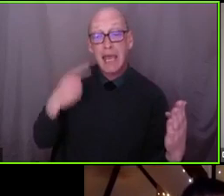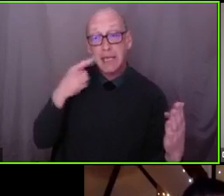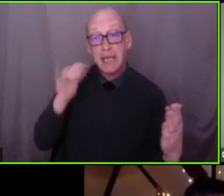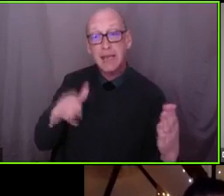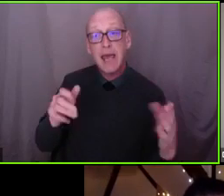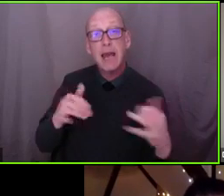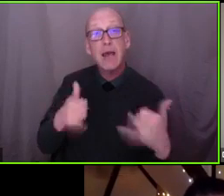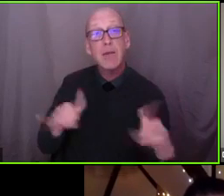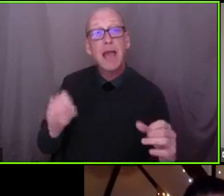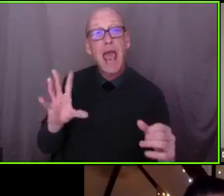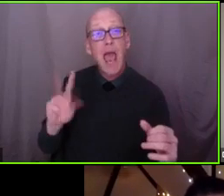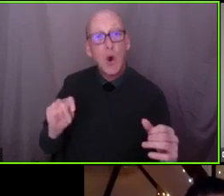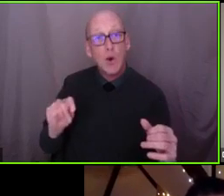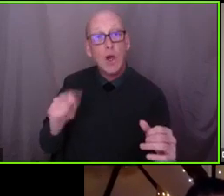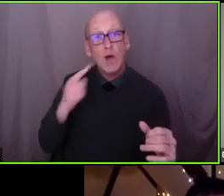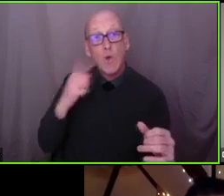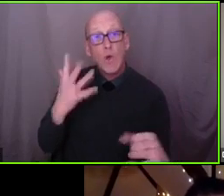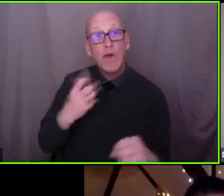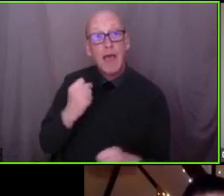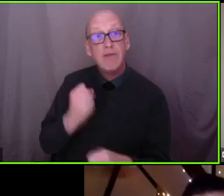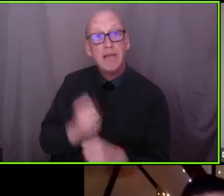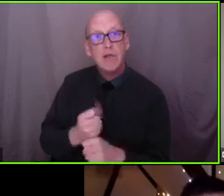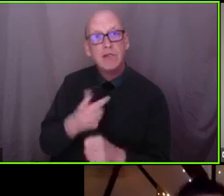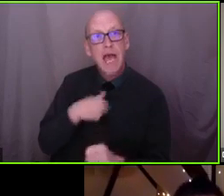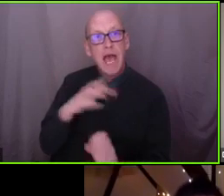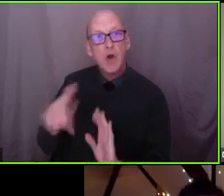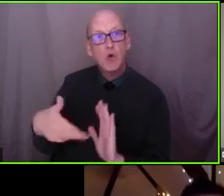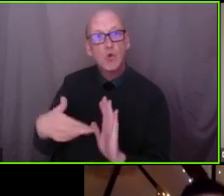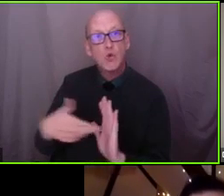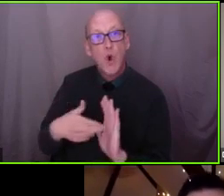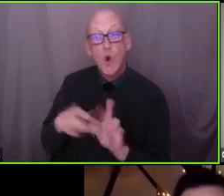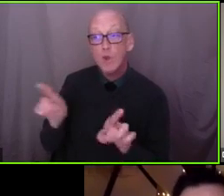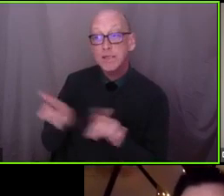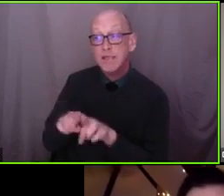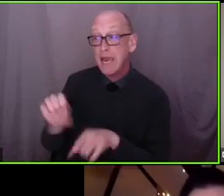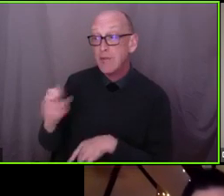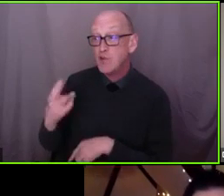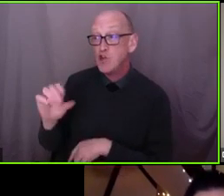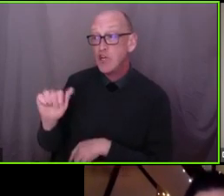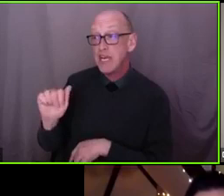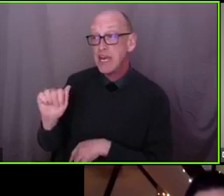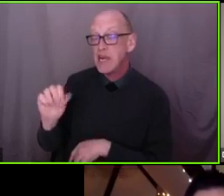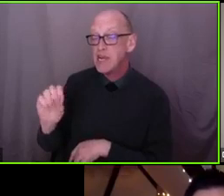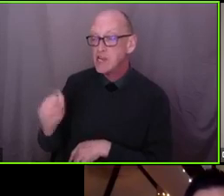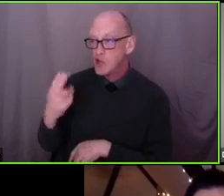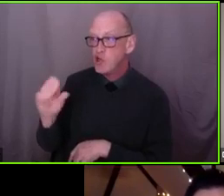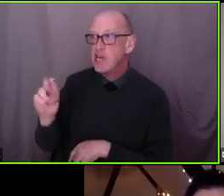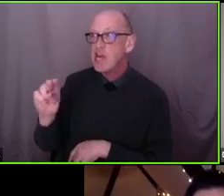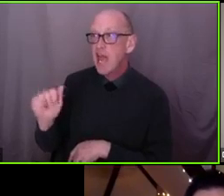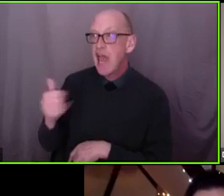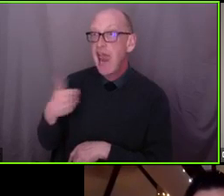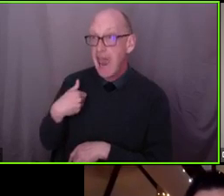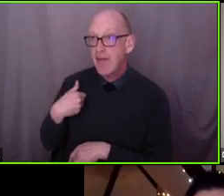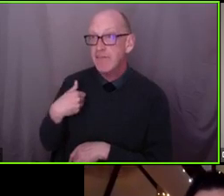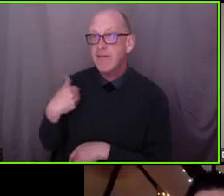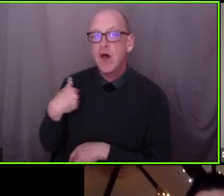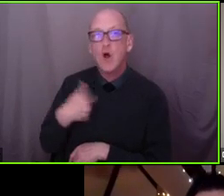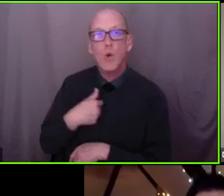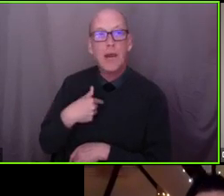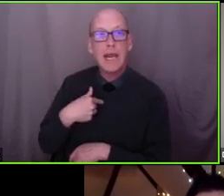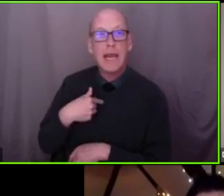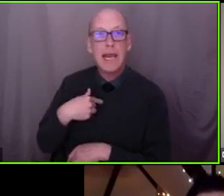For 5 years, I was in the role that Sheena is currently in at Equality Toledo. And we made really big strides